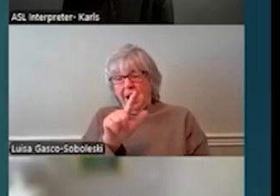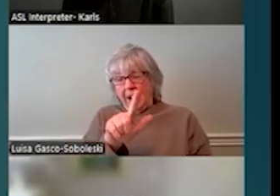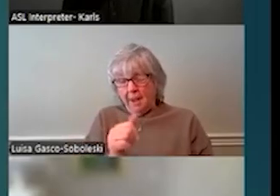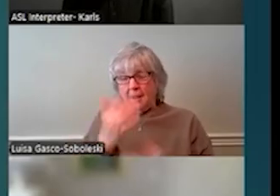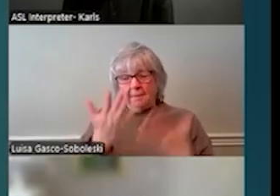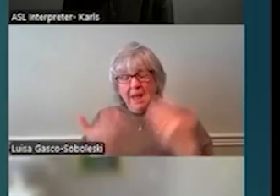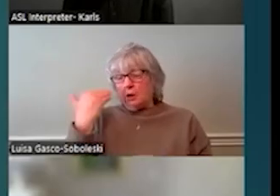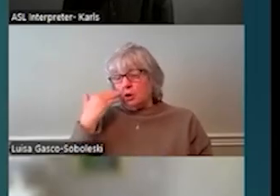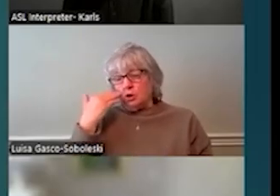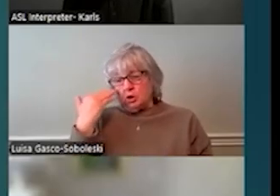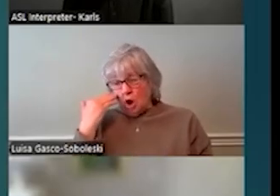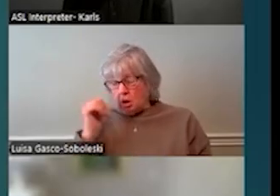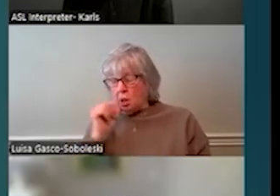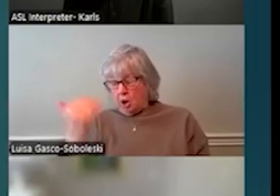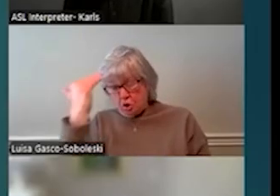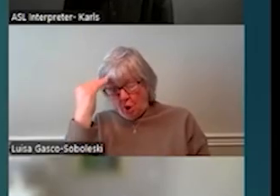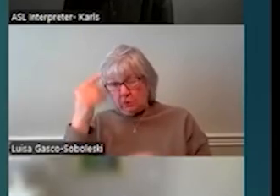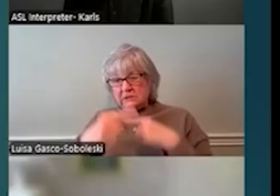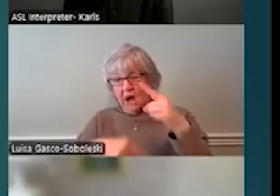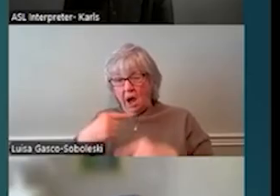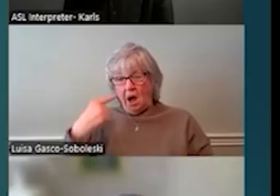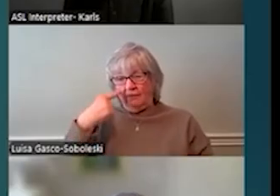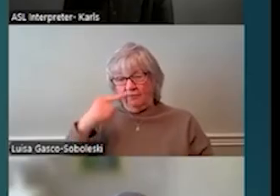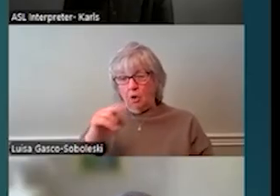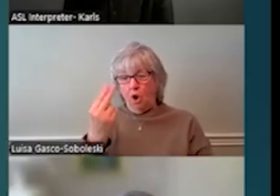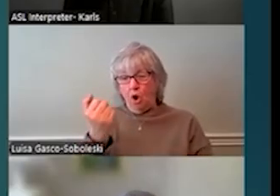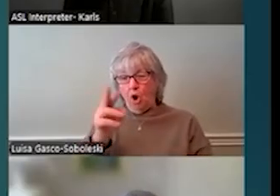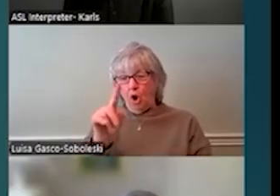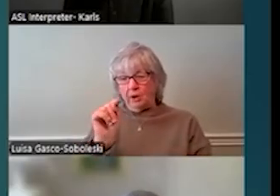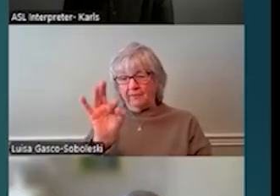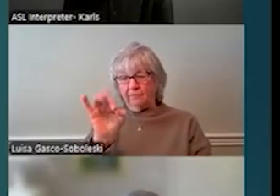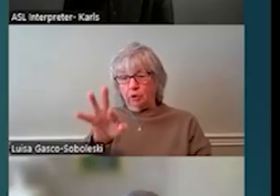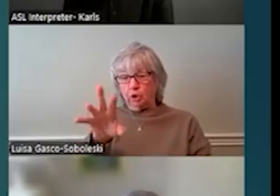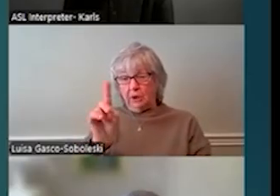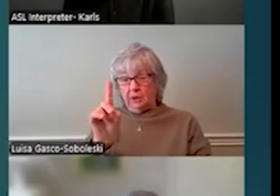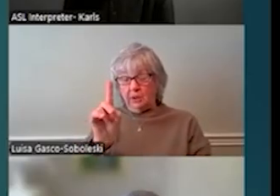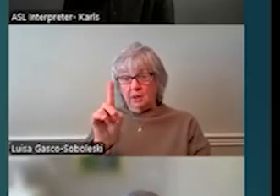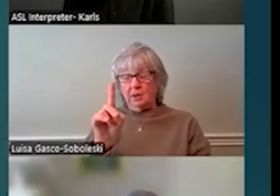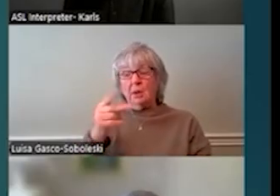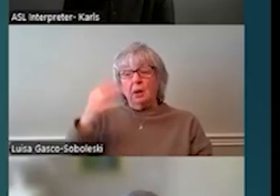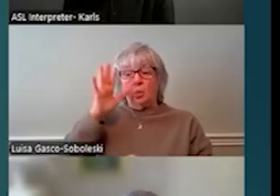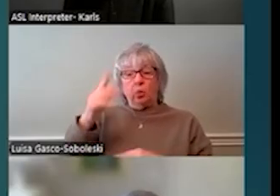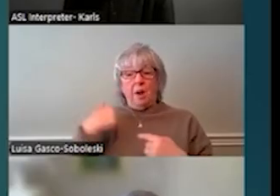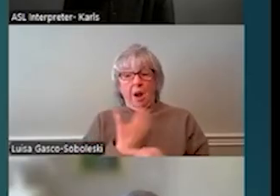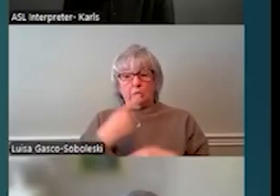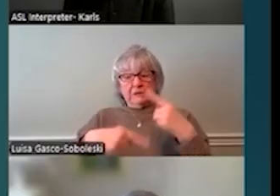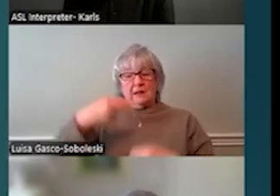names. And if the interpreter is from Alabama, they're not going to know what the sign is for Hartford.